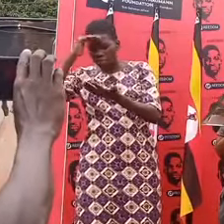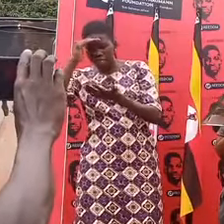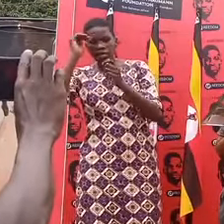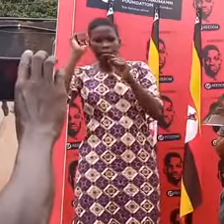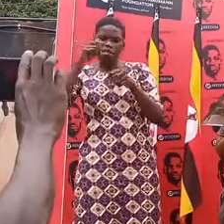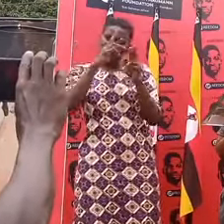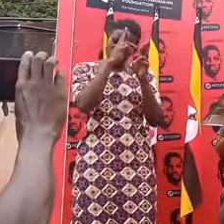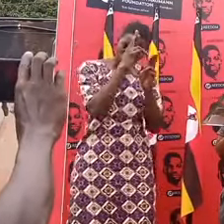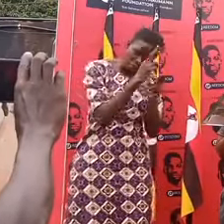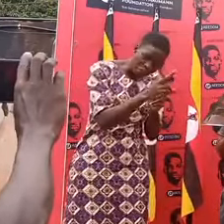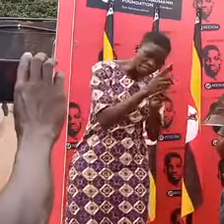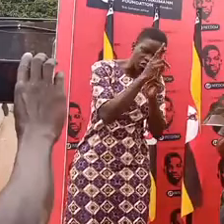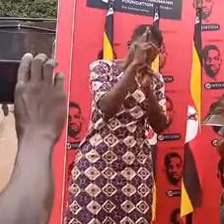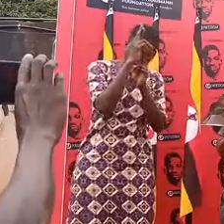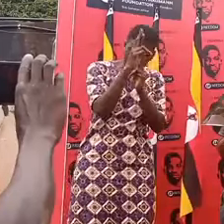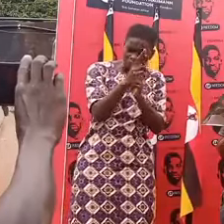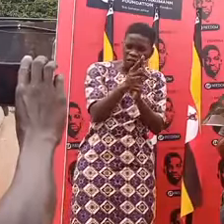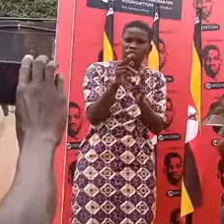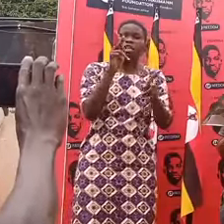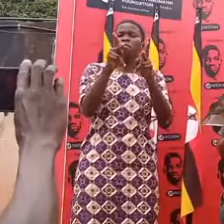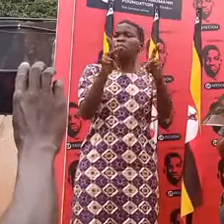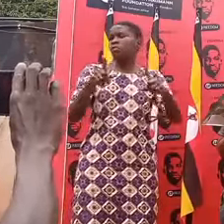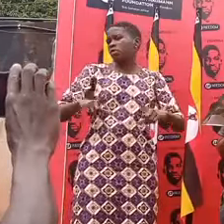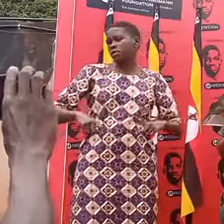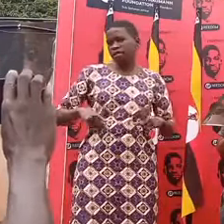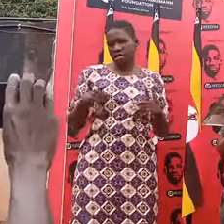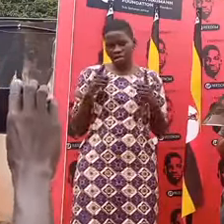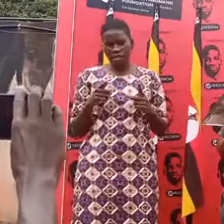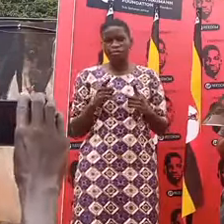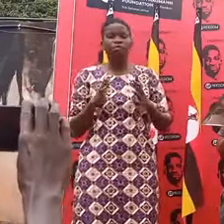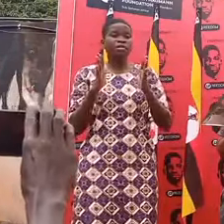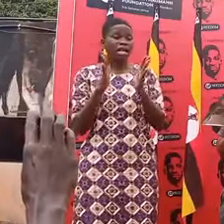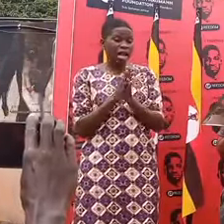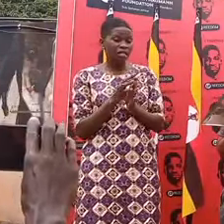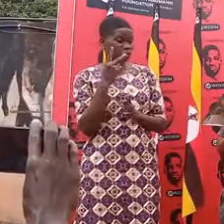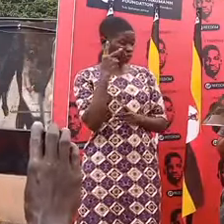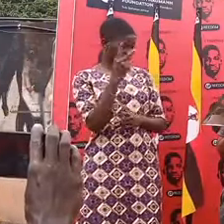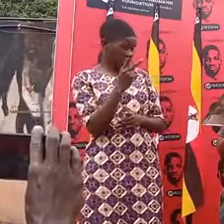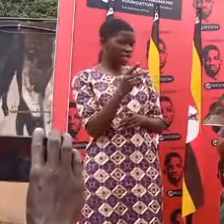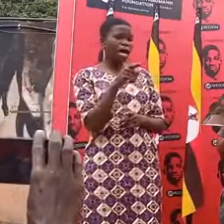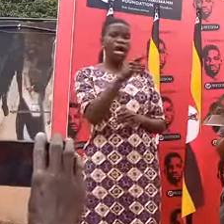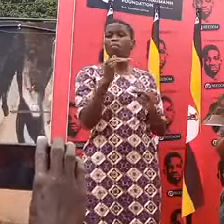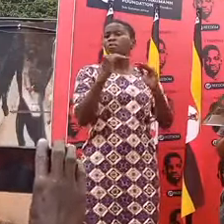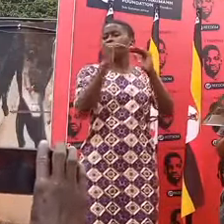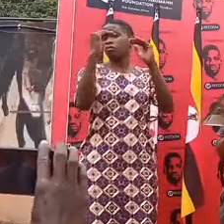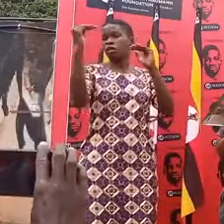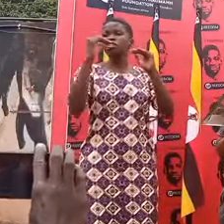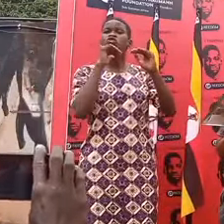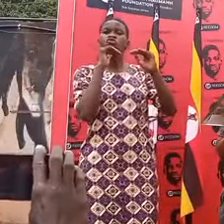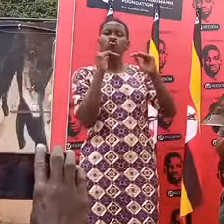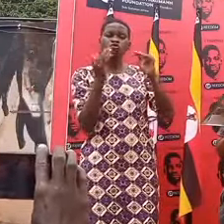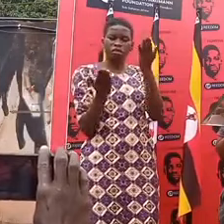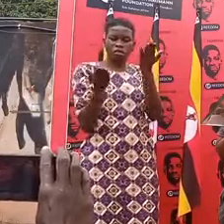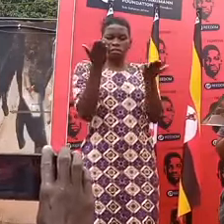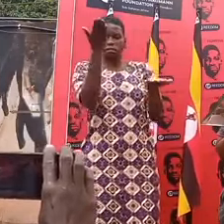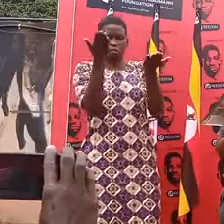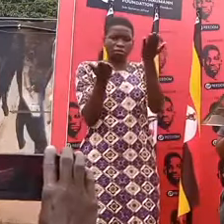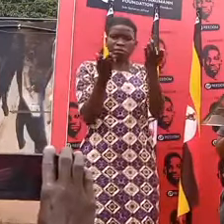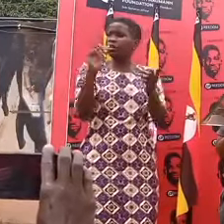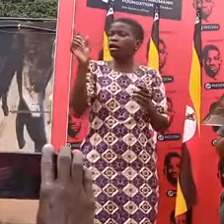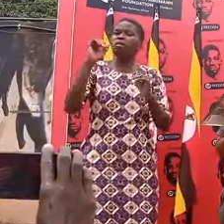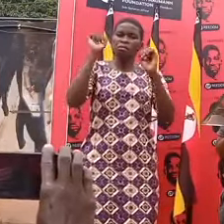respect our citizens' lives and also ensure that there is equality in ensuring that